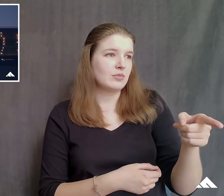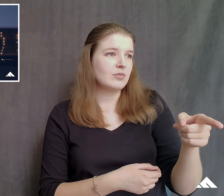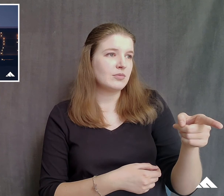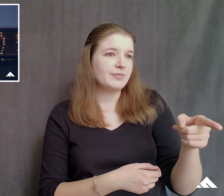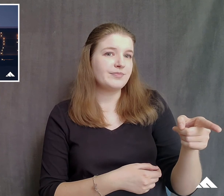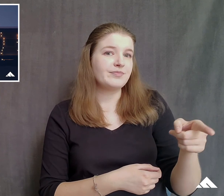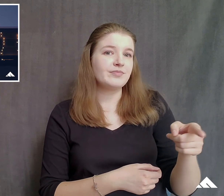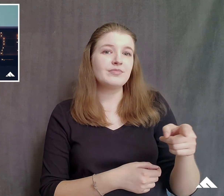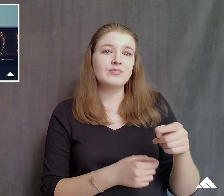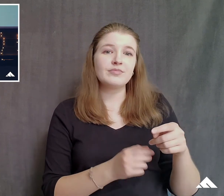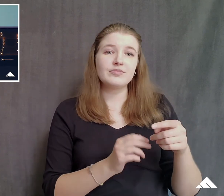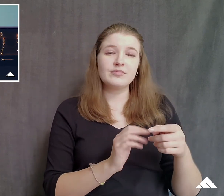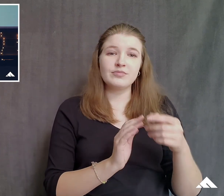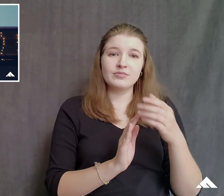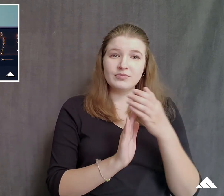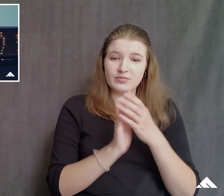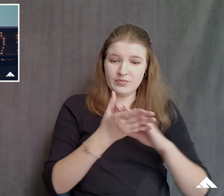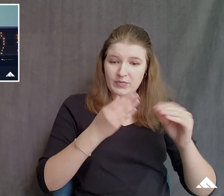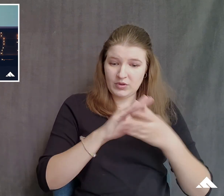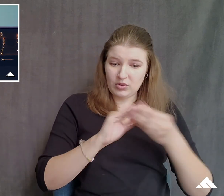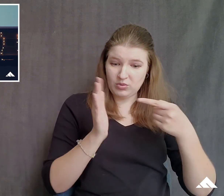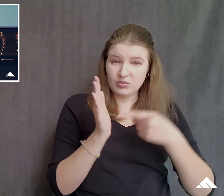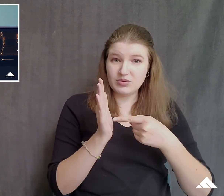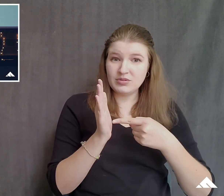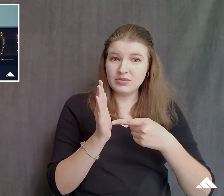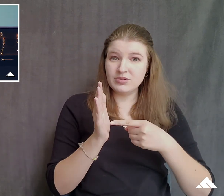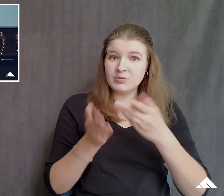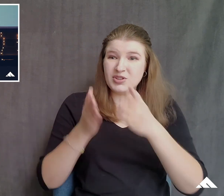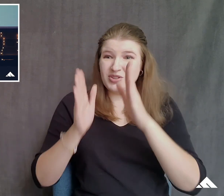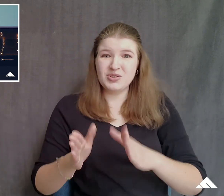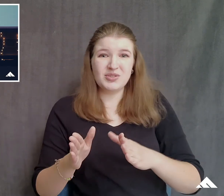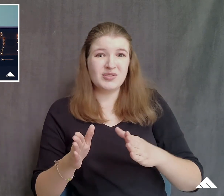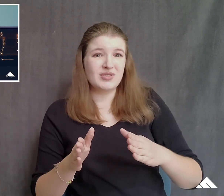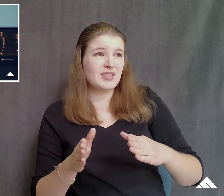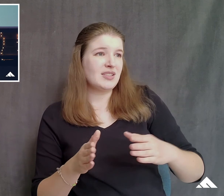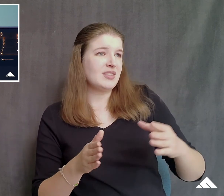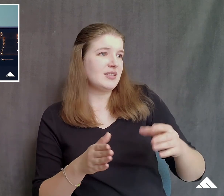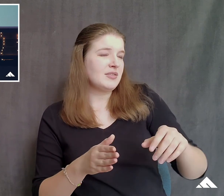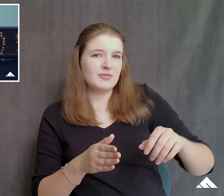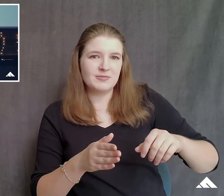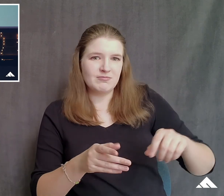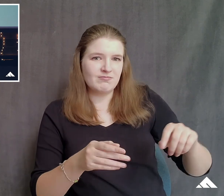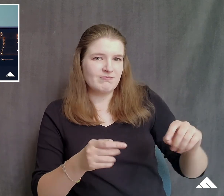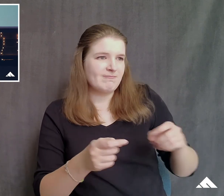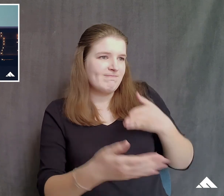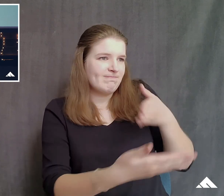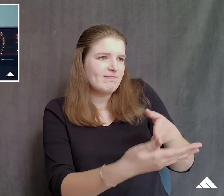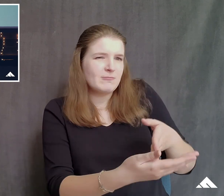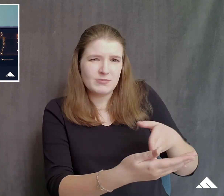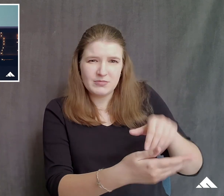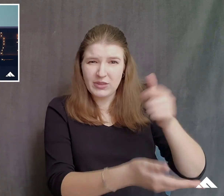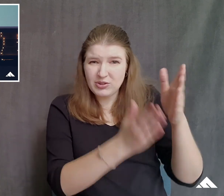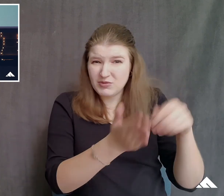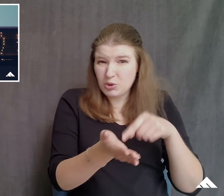In Matthew 18, the servant didn't get another chance. He was thrown into prison. But you have another chance. You have a chance today. And it